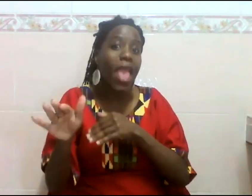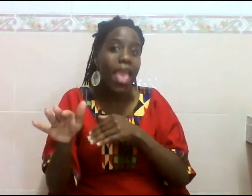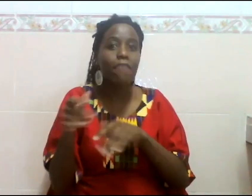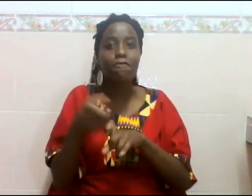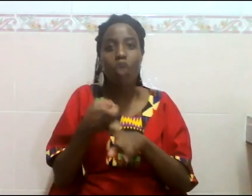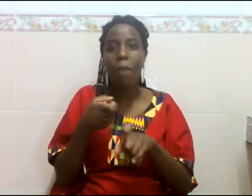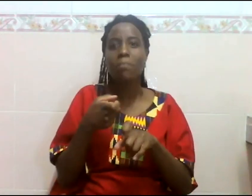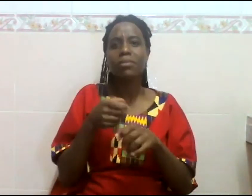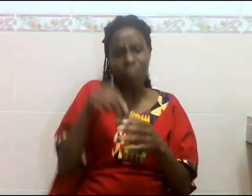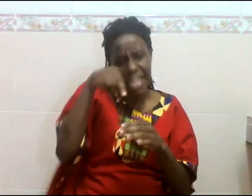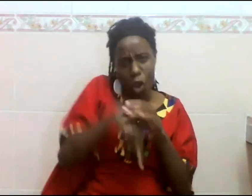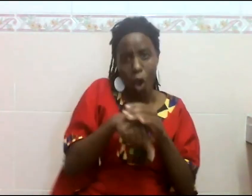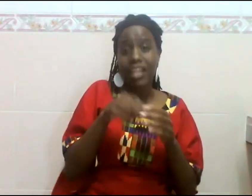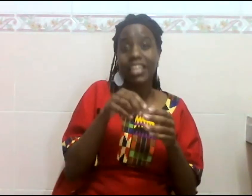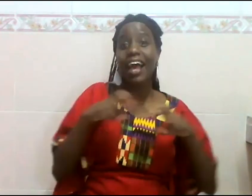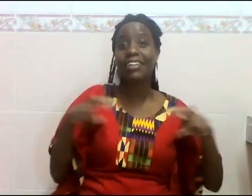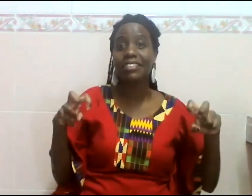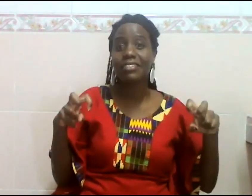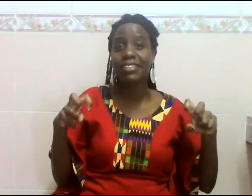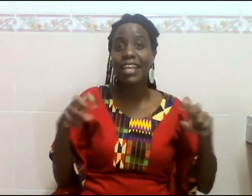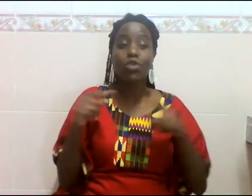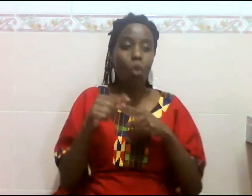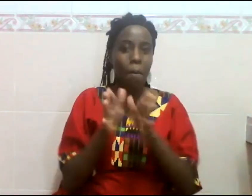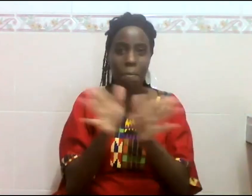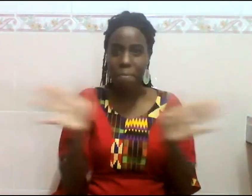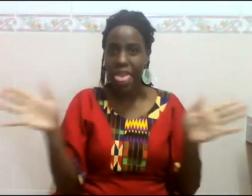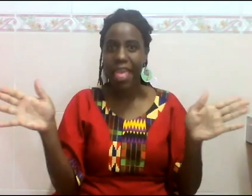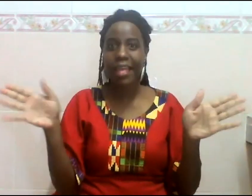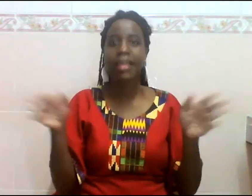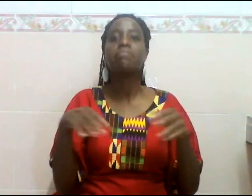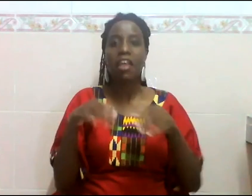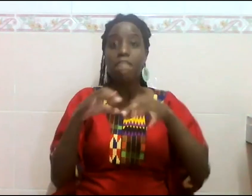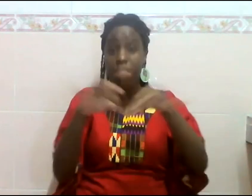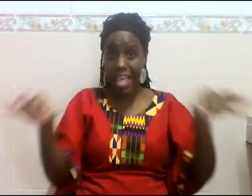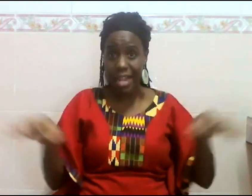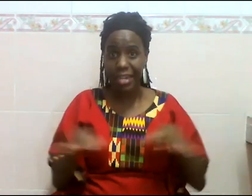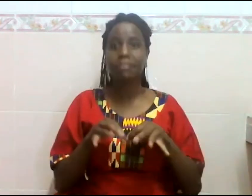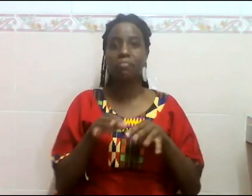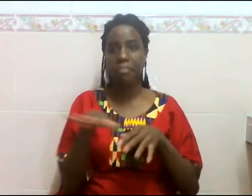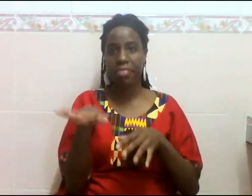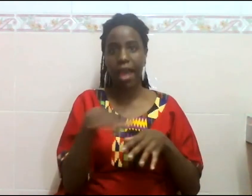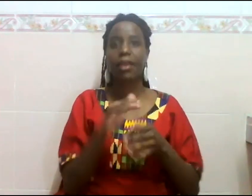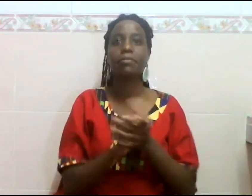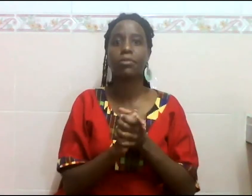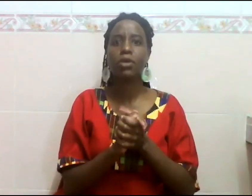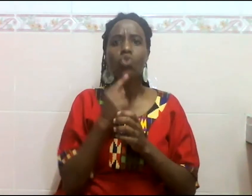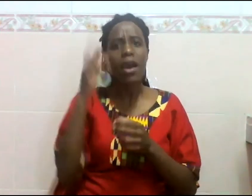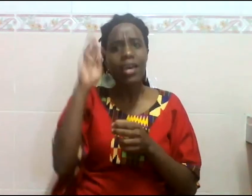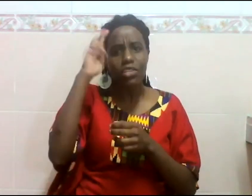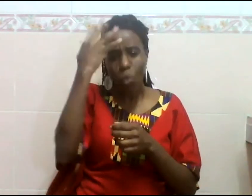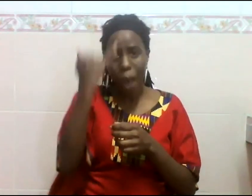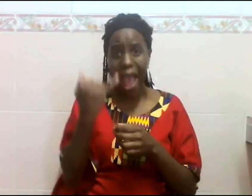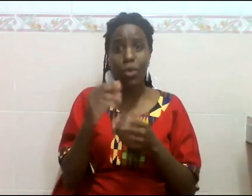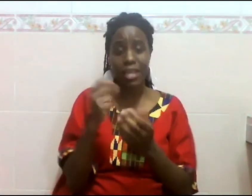core research to give a larger view of what's going on in the field. And I think the reason why we wrote this paper